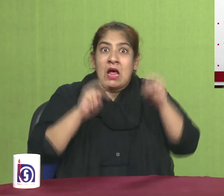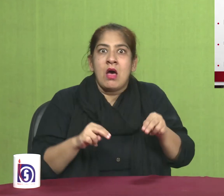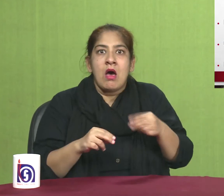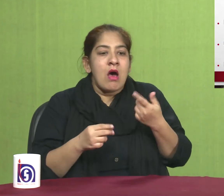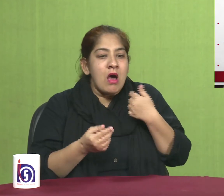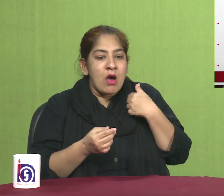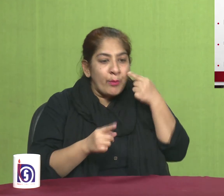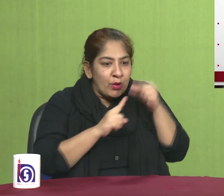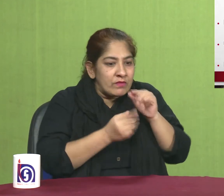debenture.